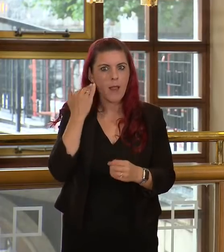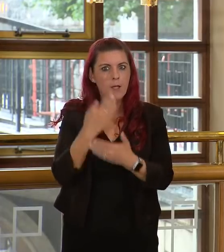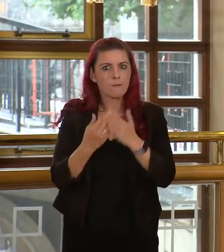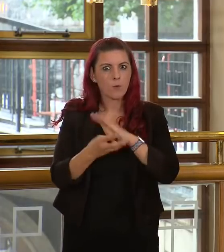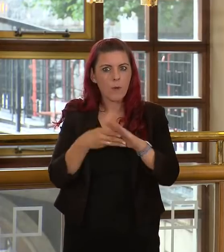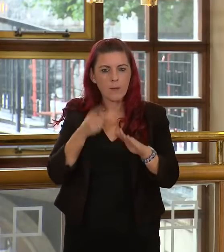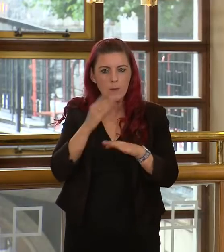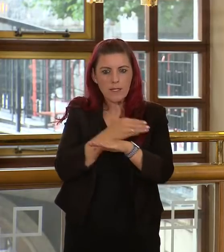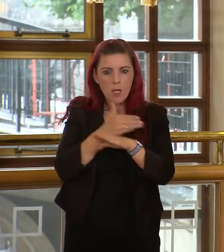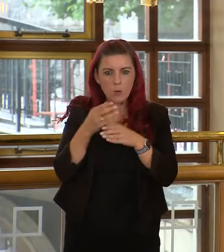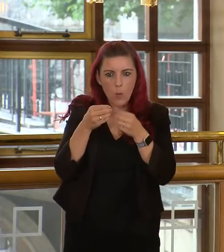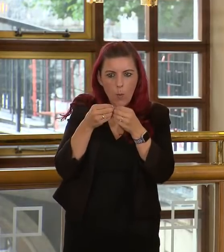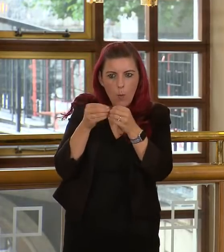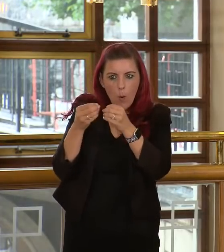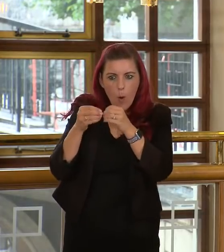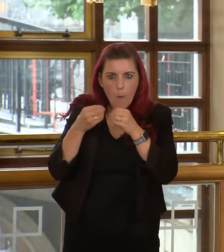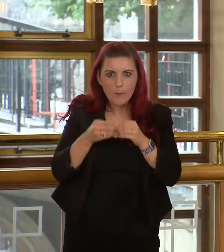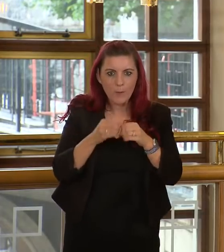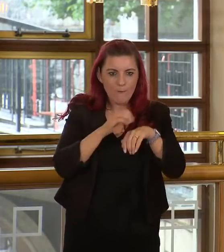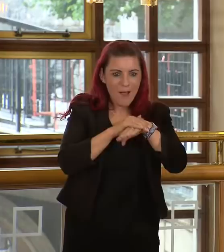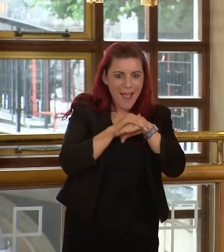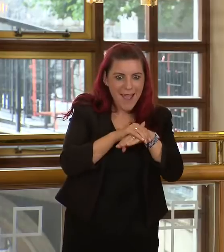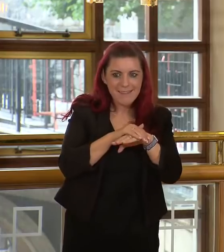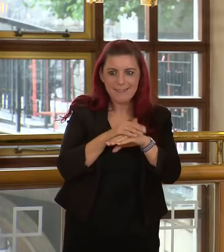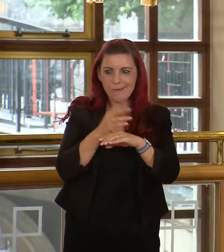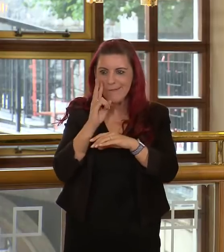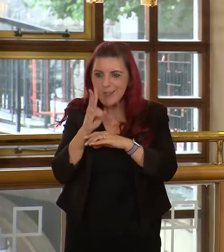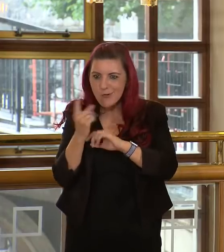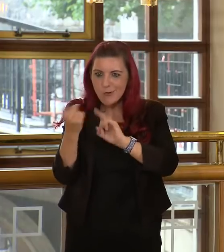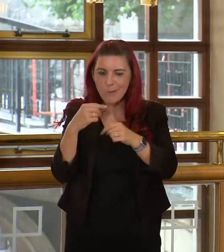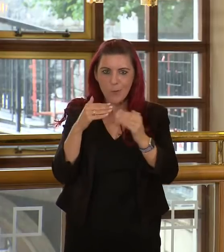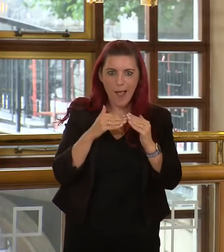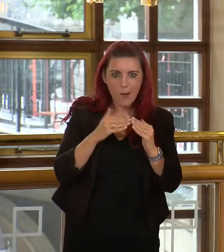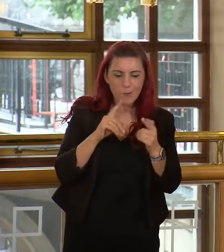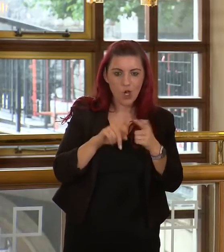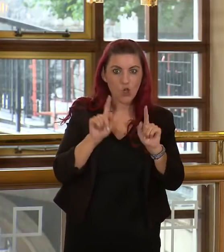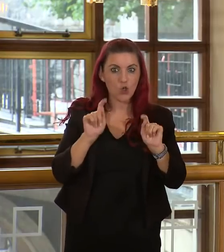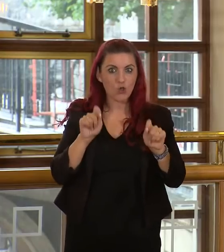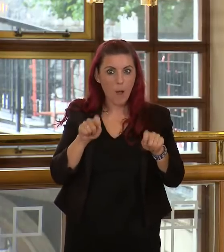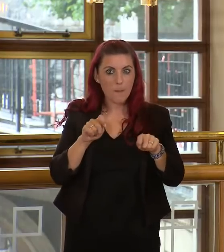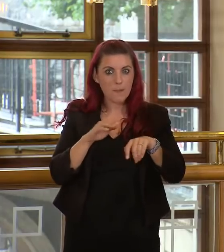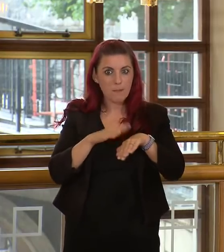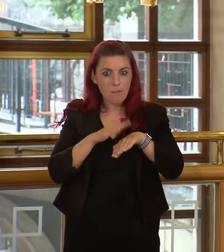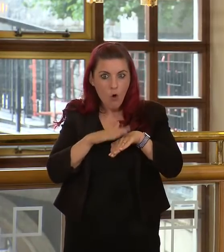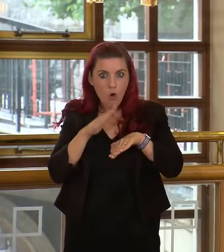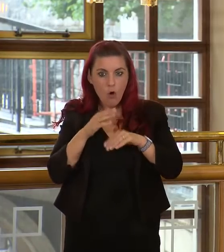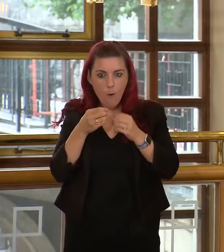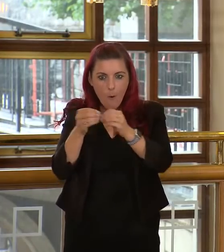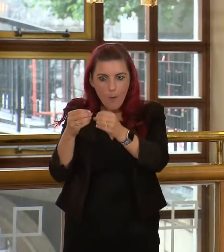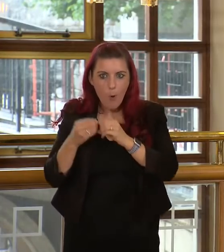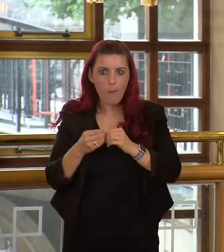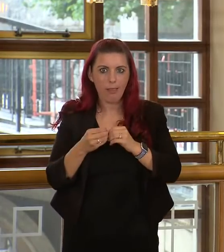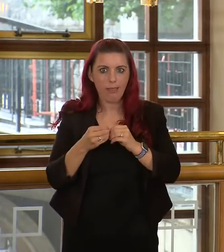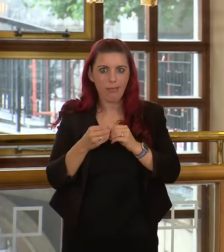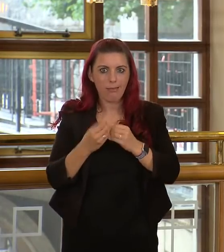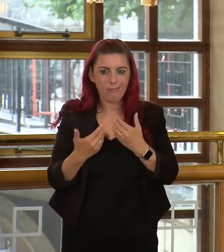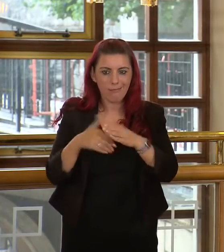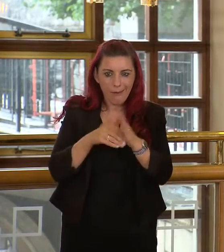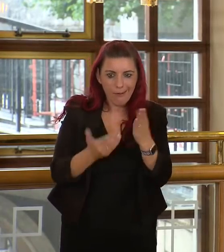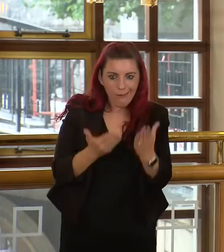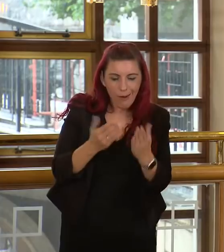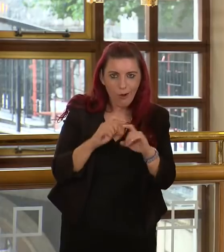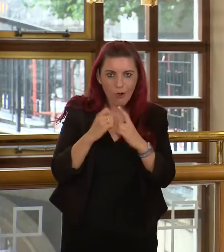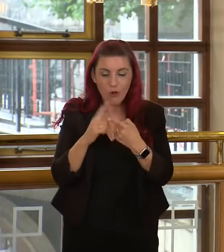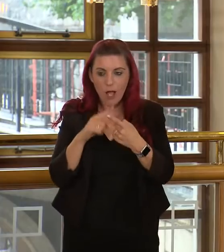to visitors, we've reopened our doors to friends, our shops have welcomed back much needed and valued customers in a new and safe way.